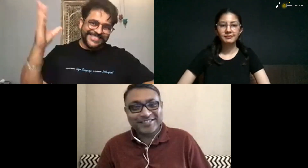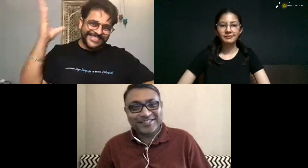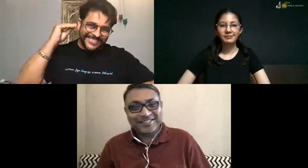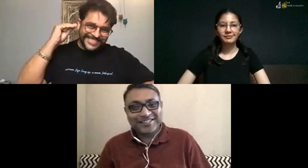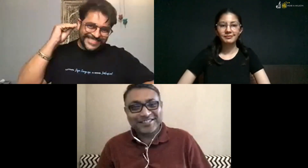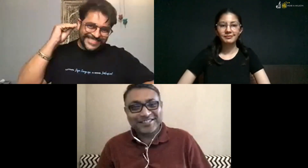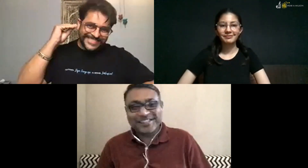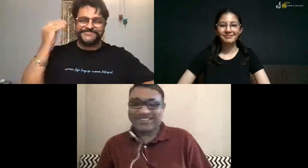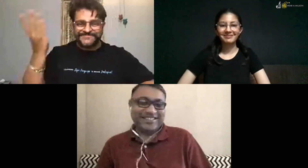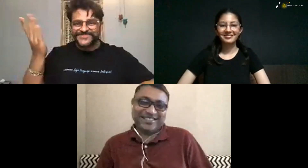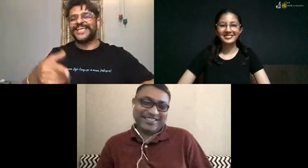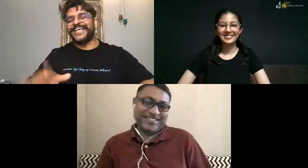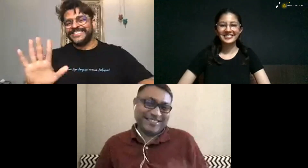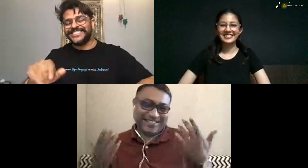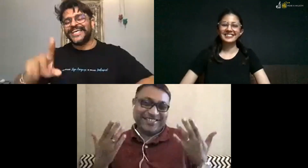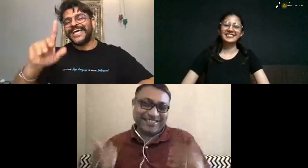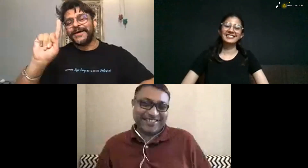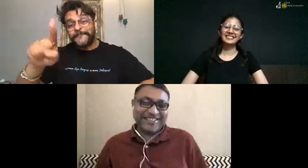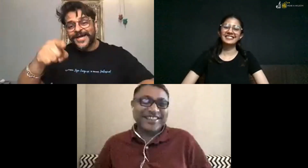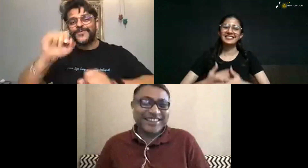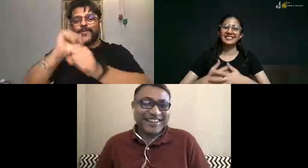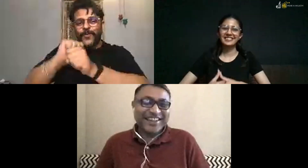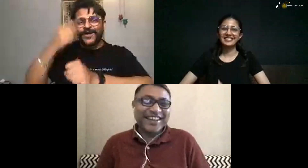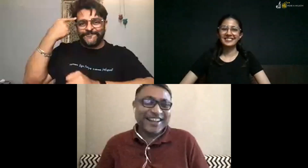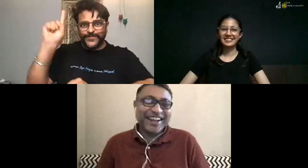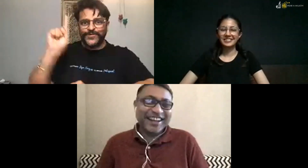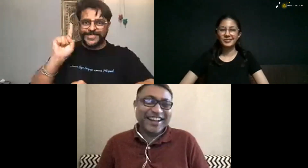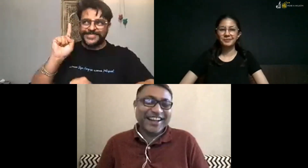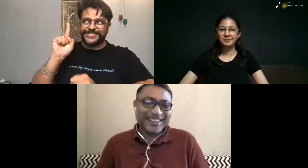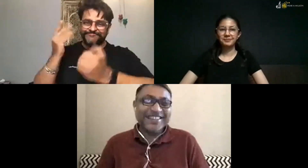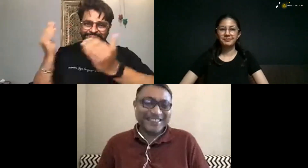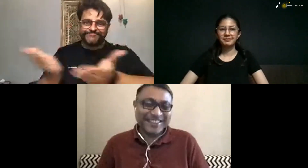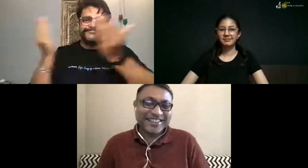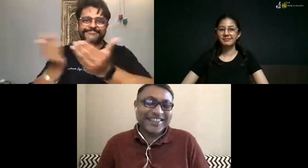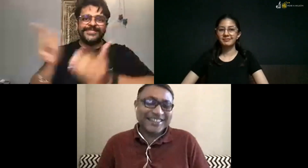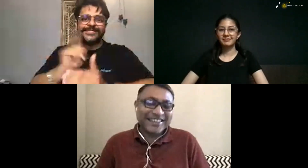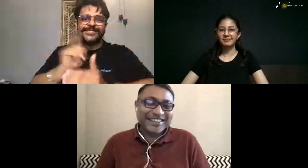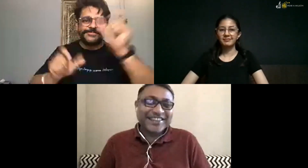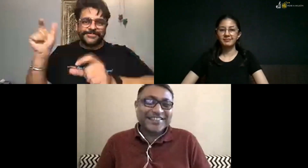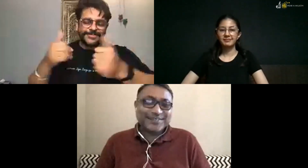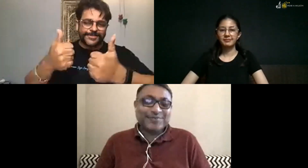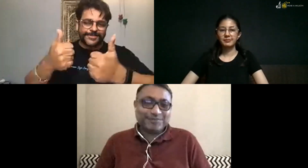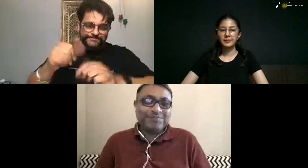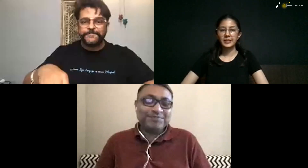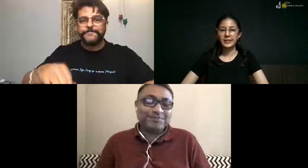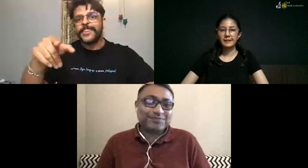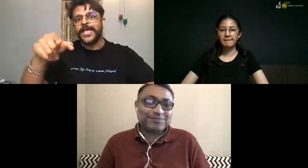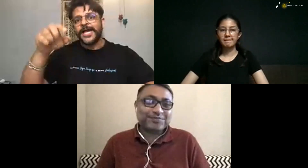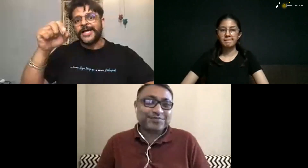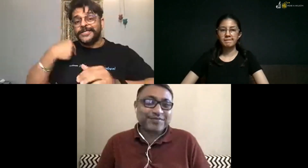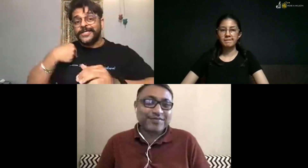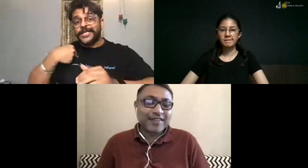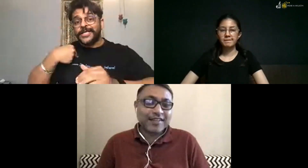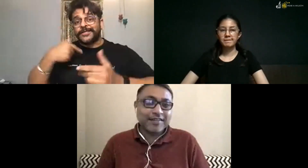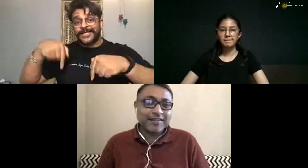you are deaf. However, you're not. You're a hearing person. But you definitely work for the deaf, for the upliftment of the deaf people, so which